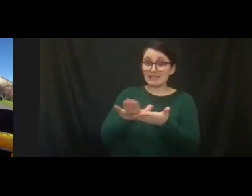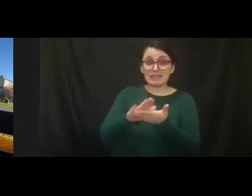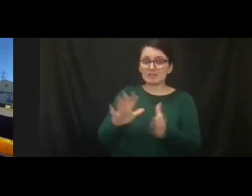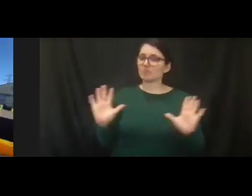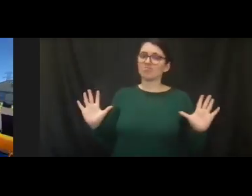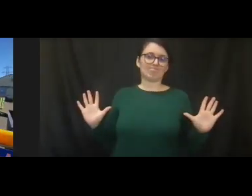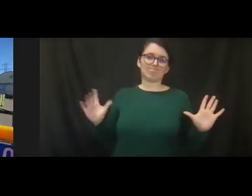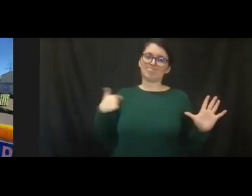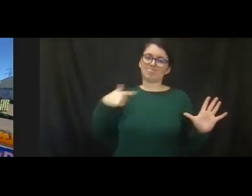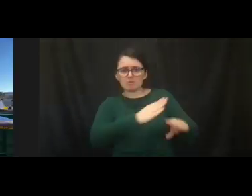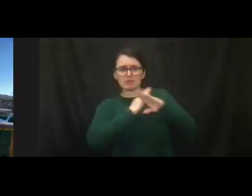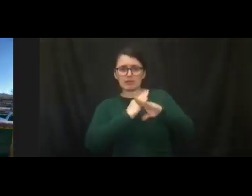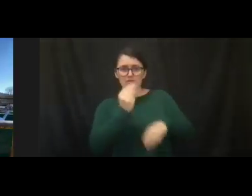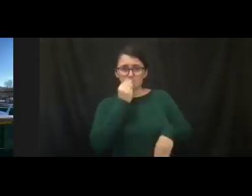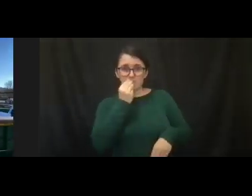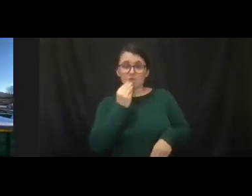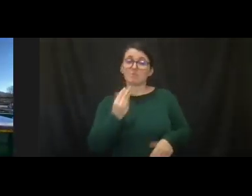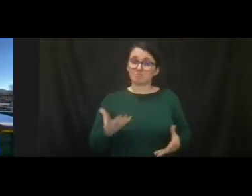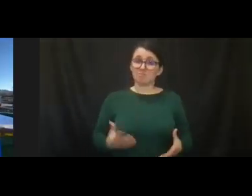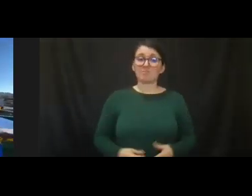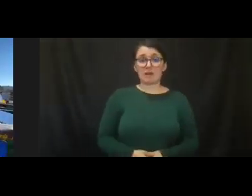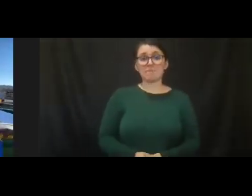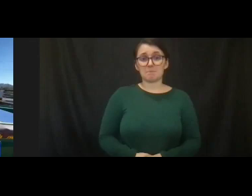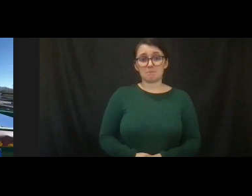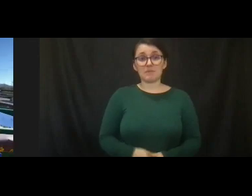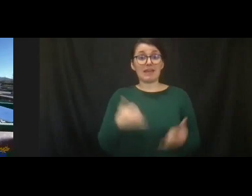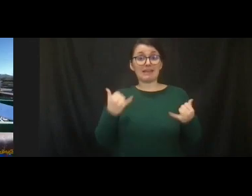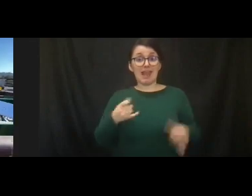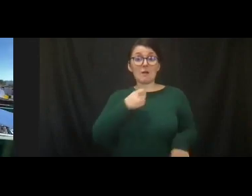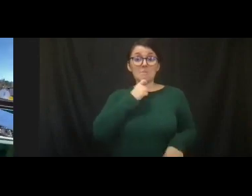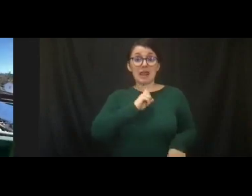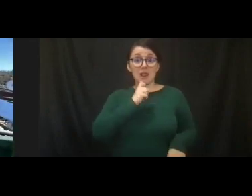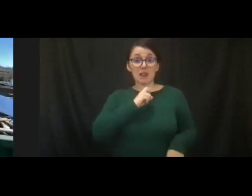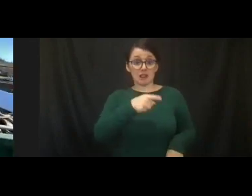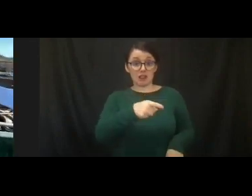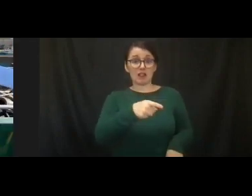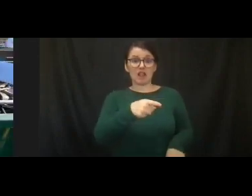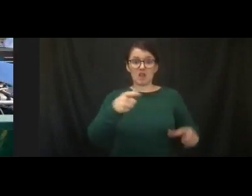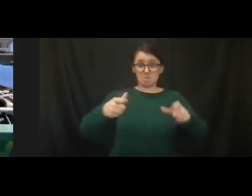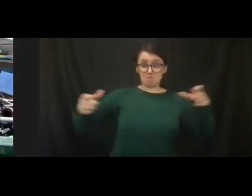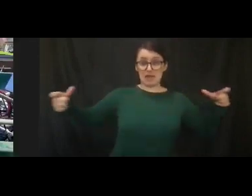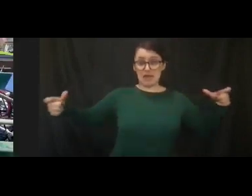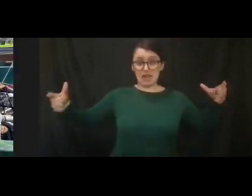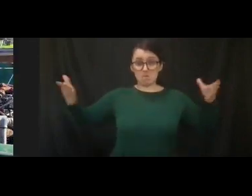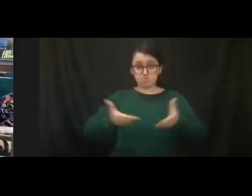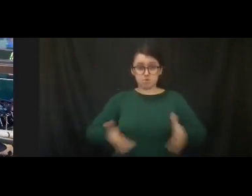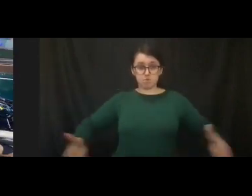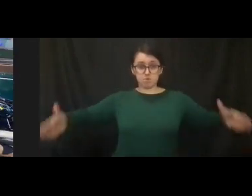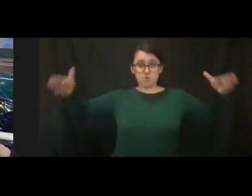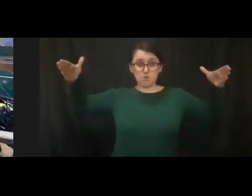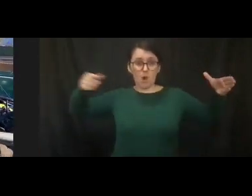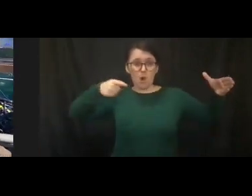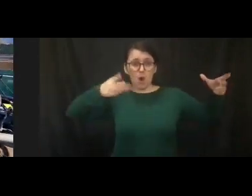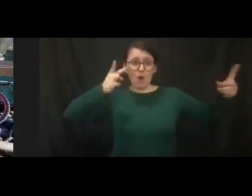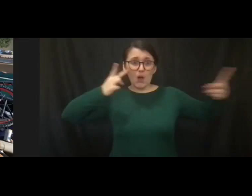recycle those at all. And then metal. This is a big metal bin. Look at all the stuff you guys could